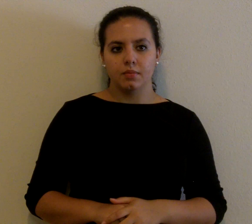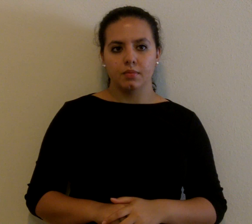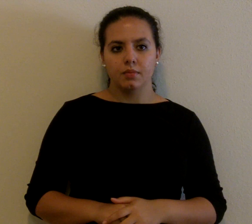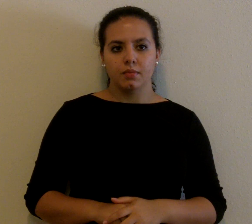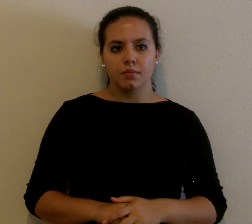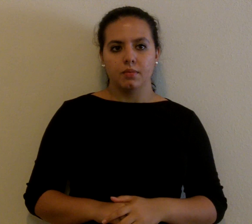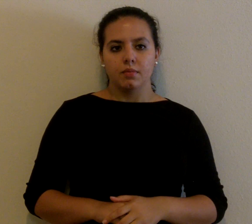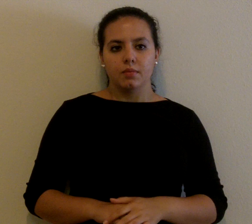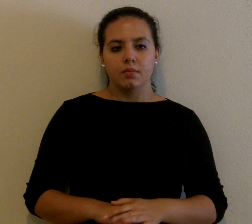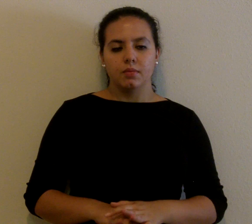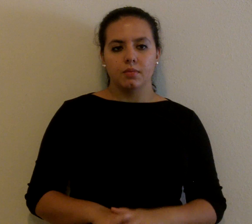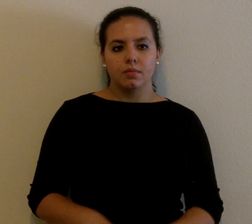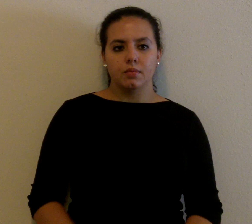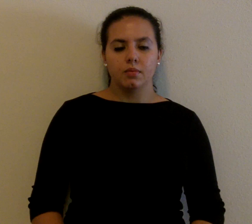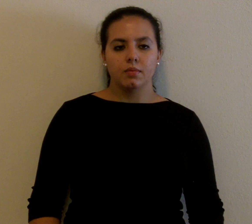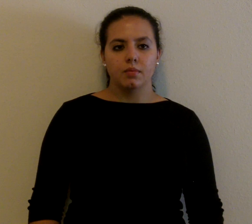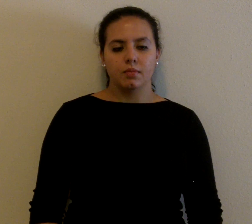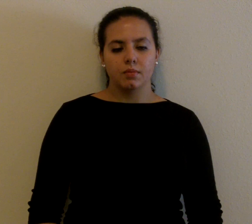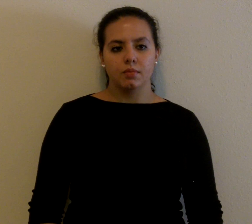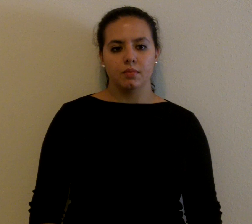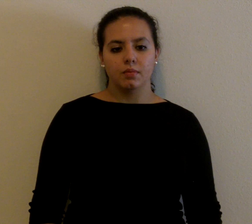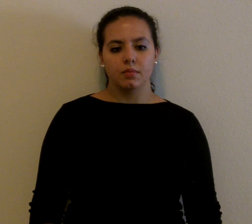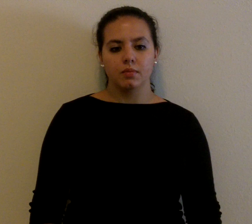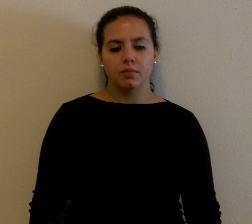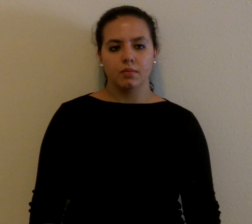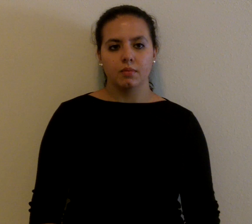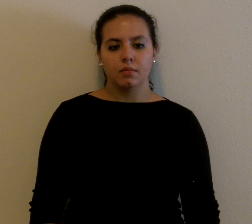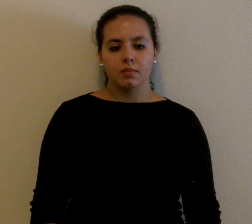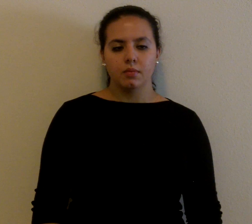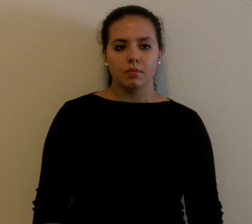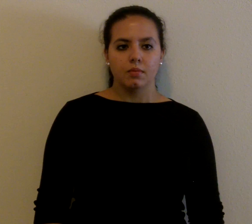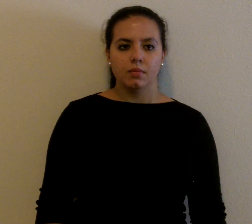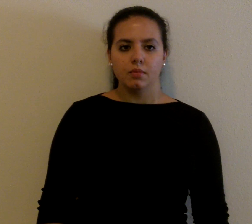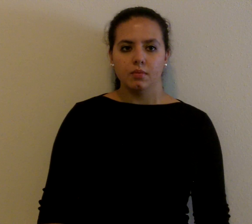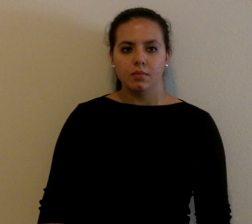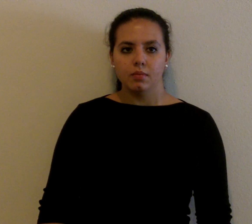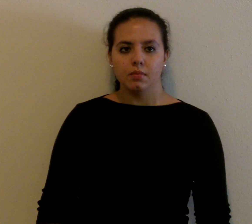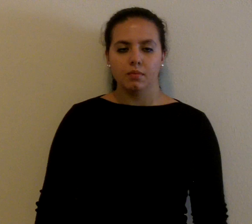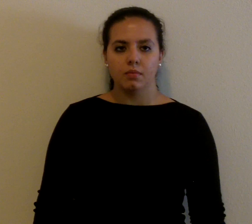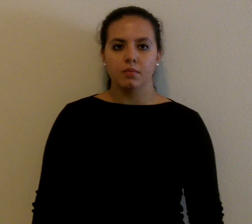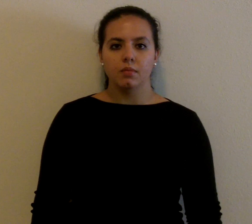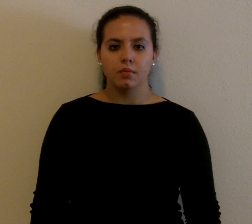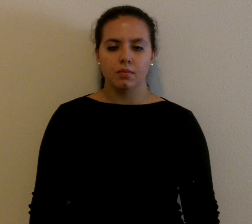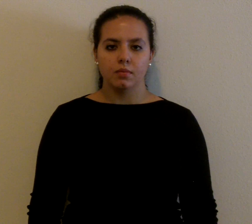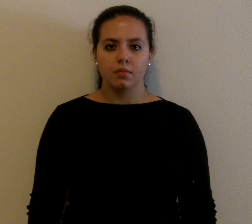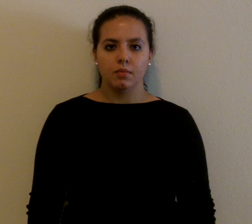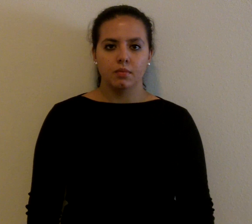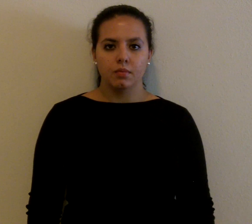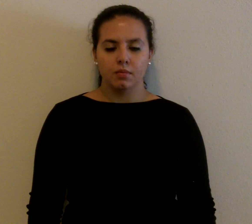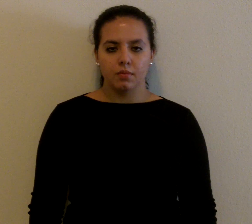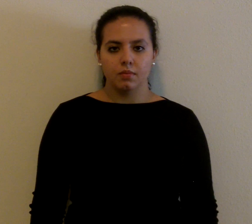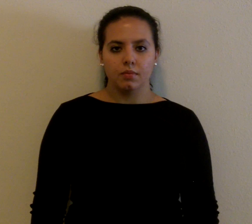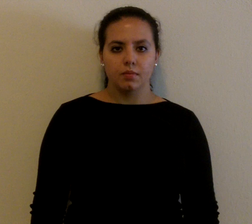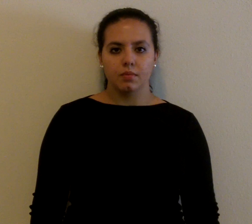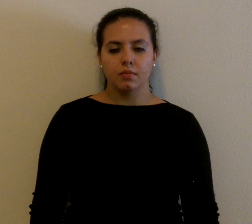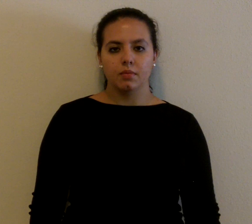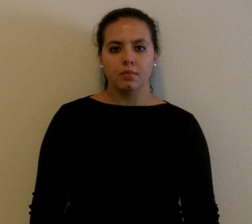If you're going to get more specific about your dance, then you can get into what kind of dance it is, but just the general word